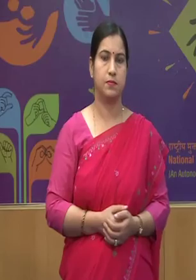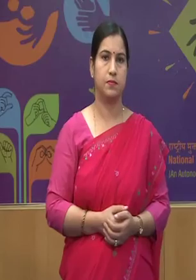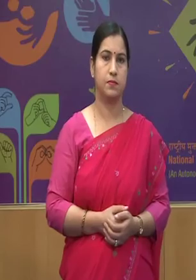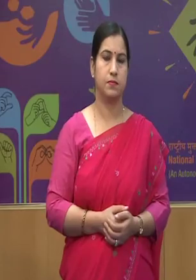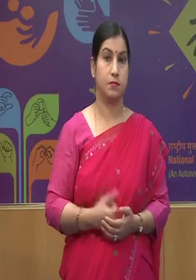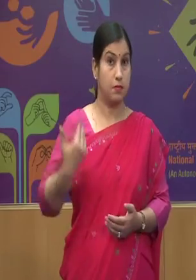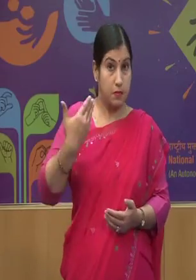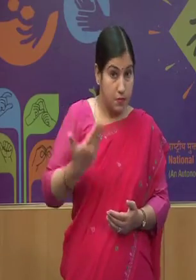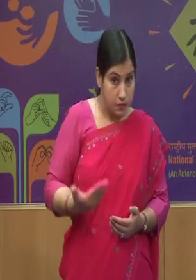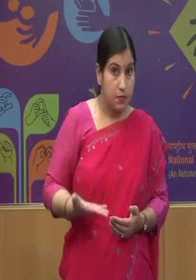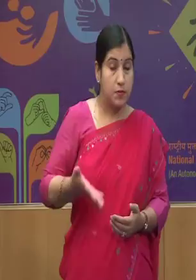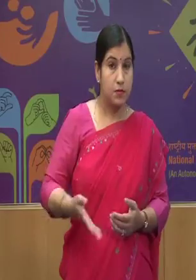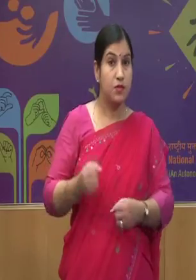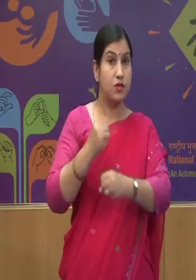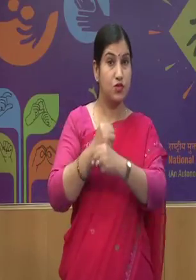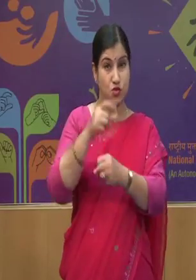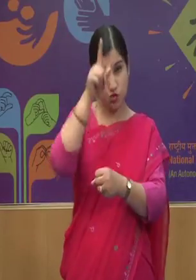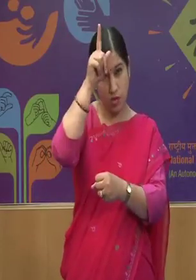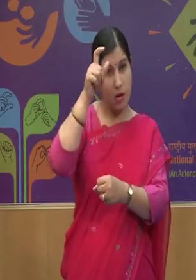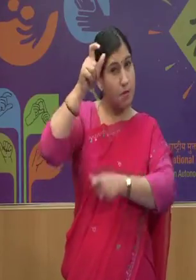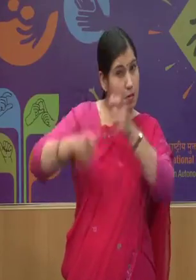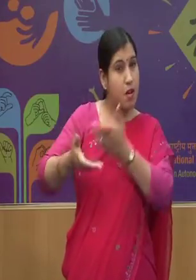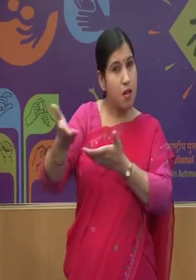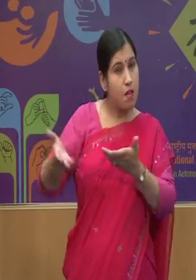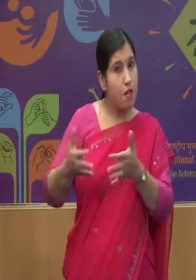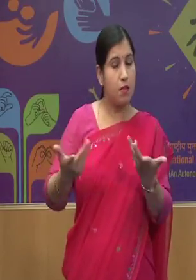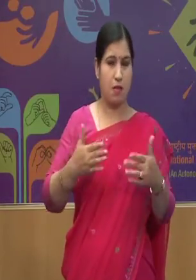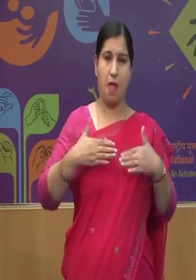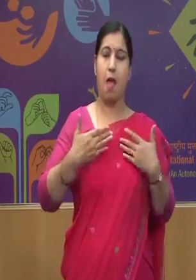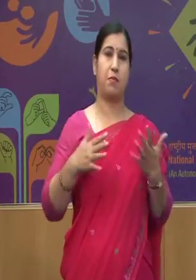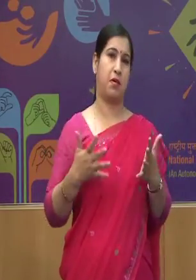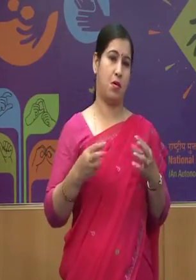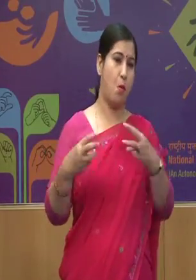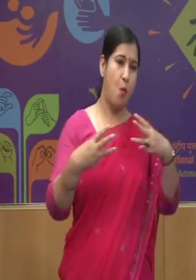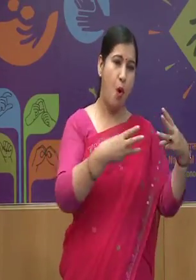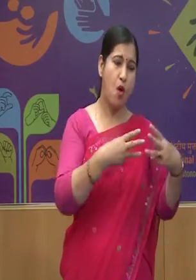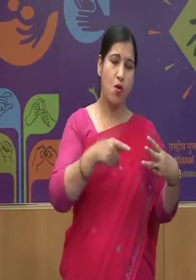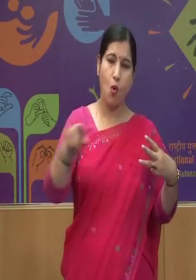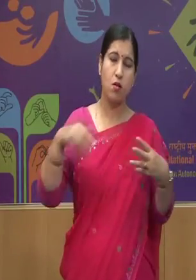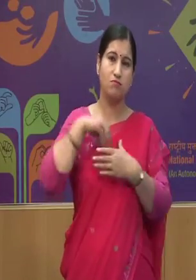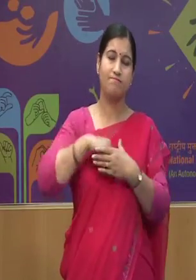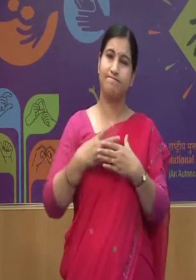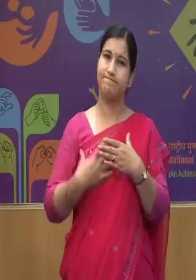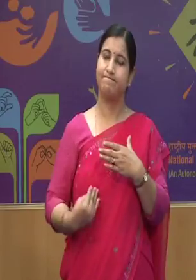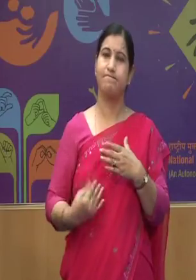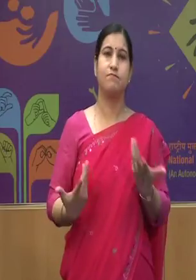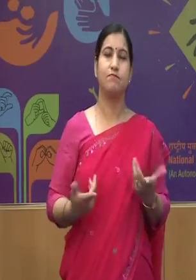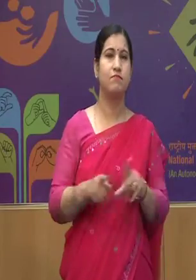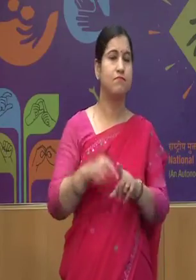As far as German people are concerned, they were not happy with the war and revolted against